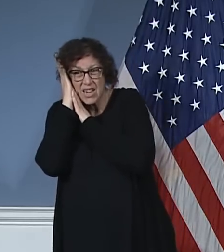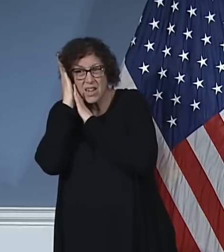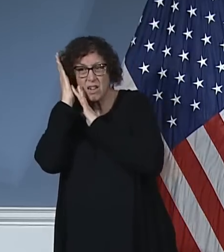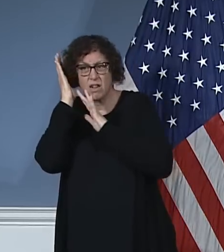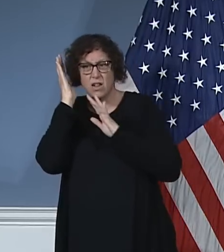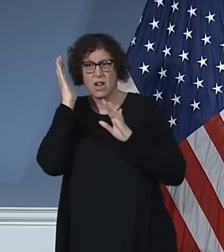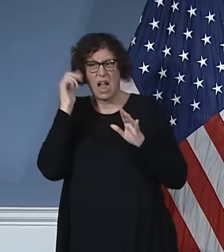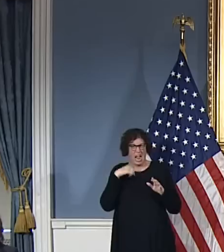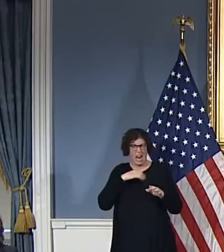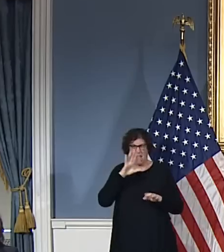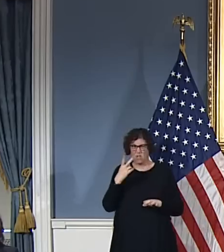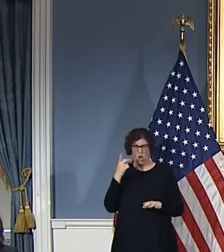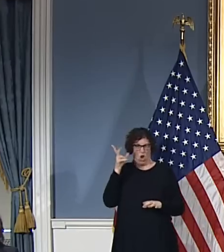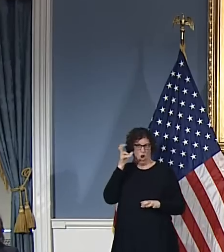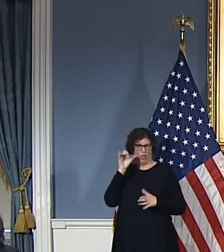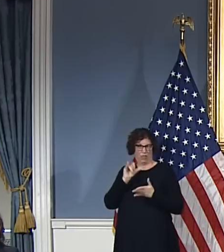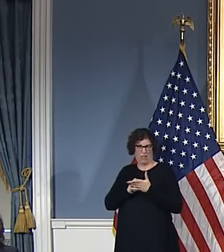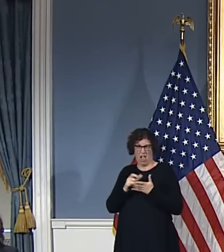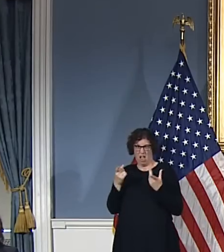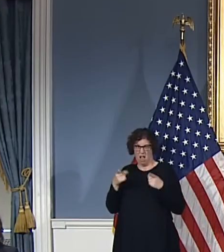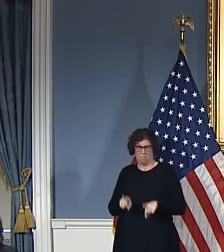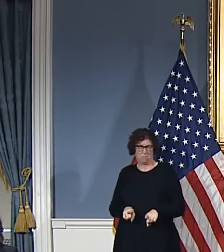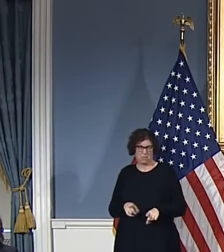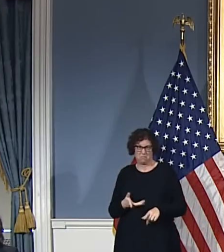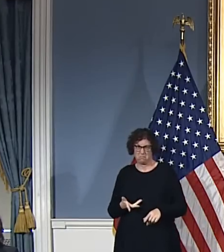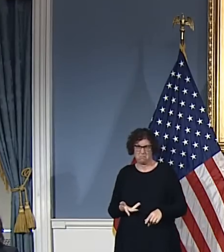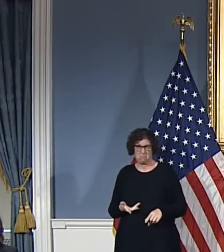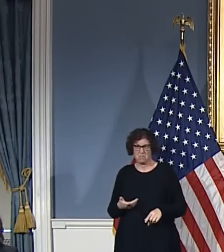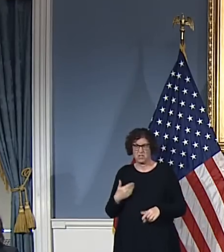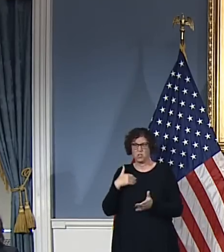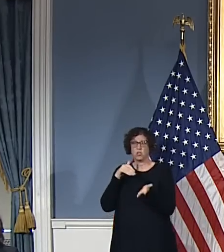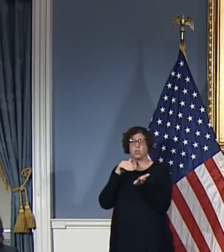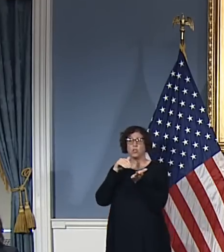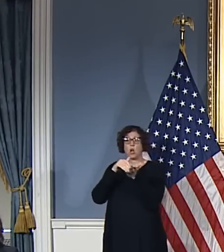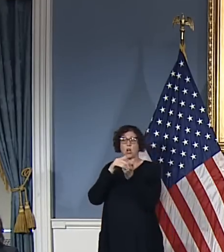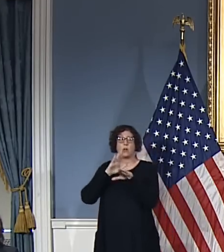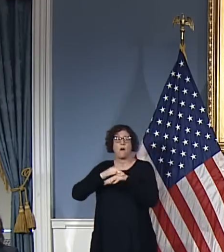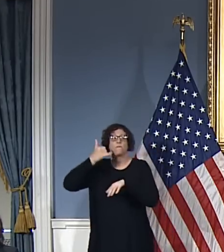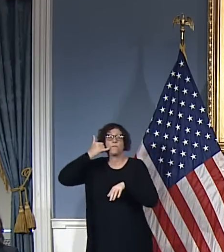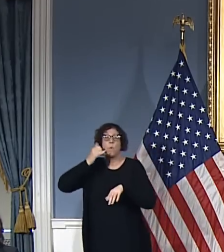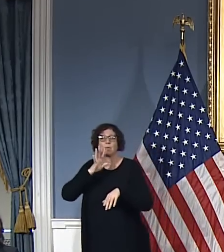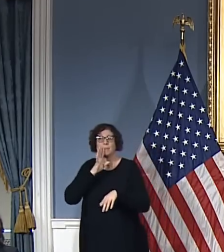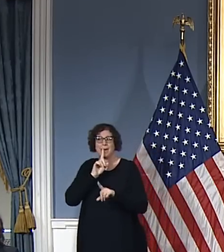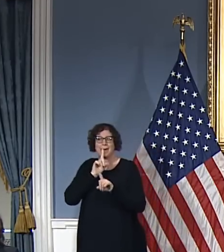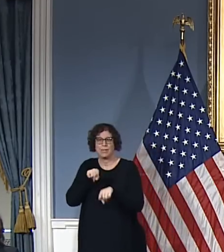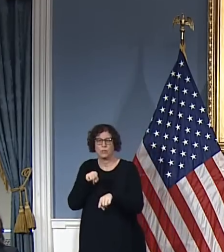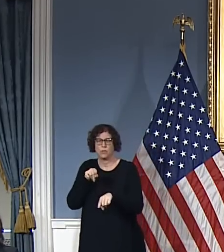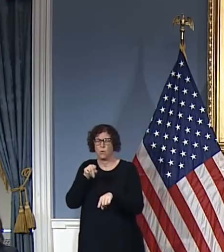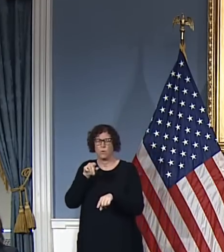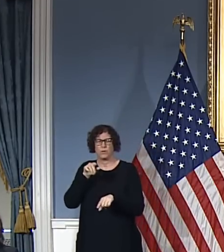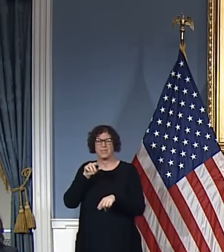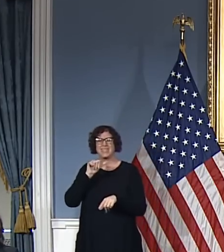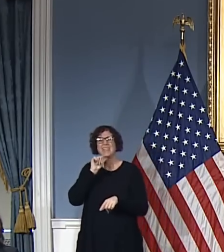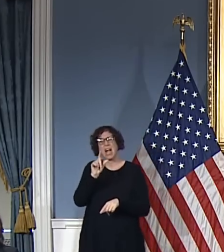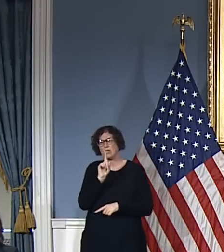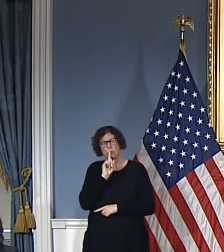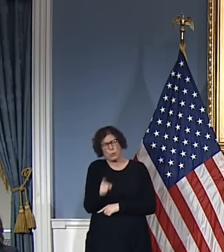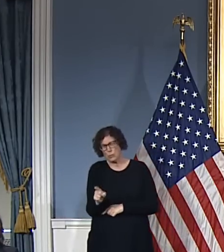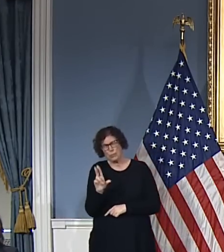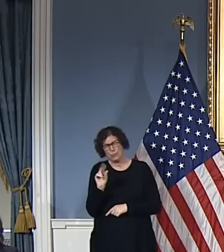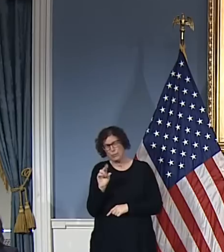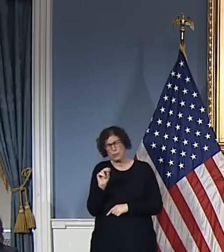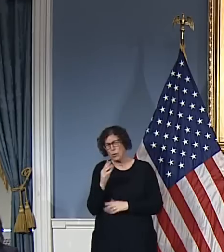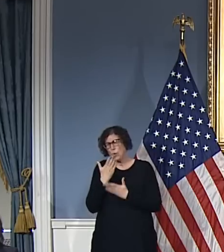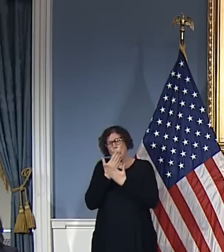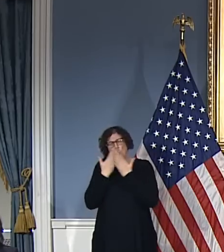heard? No, it is not true. There are no sick patients lying on the floor at any of